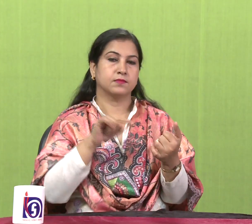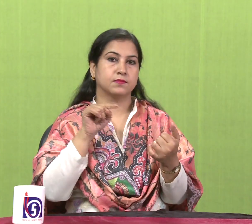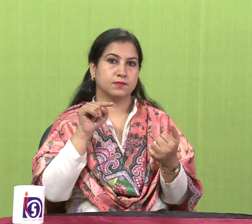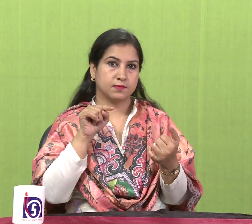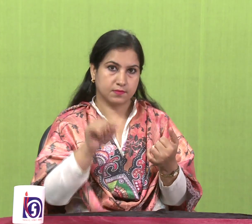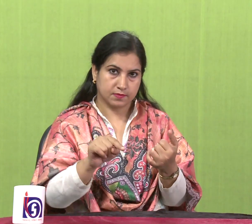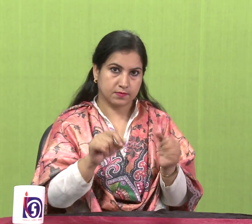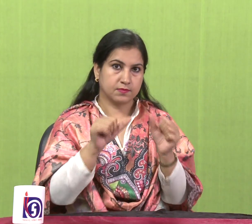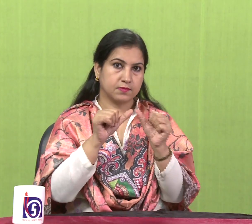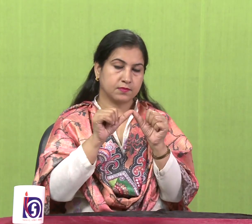www.nios.ac.in.